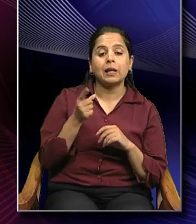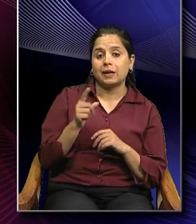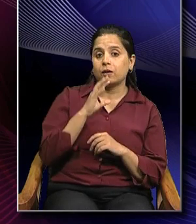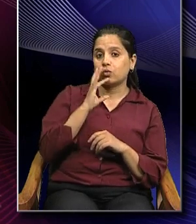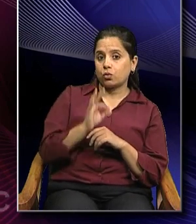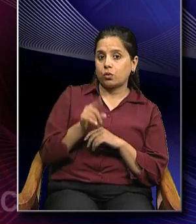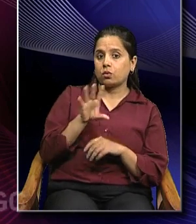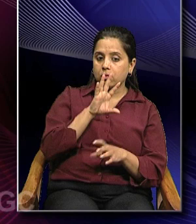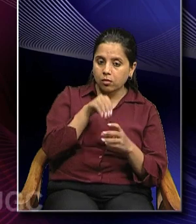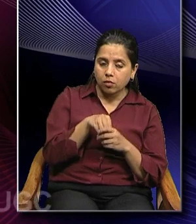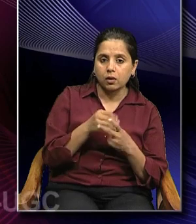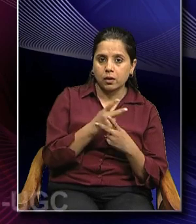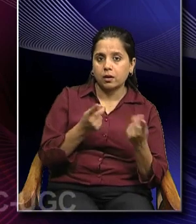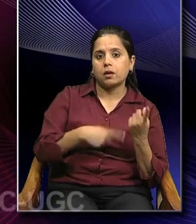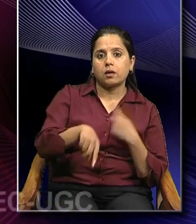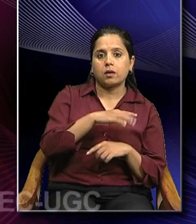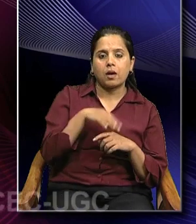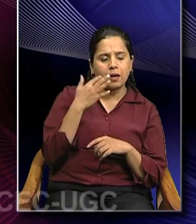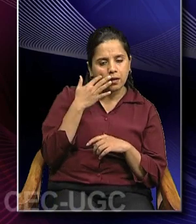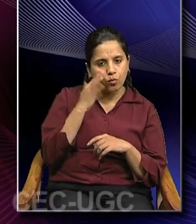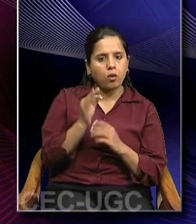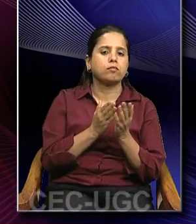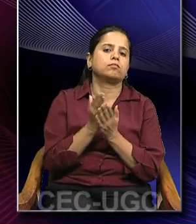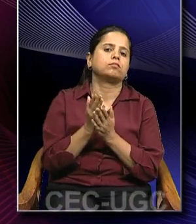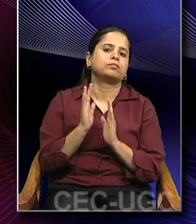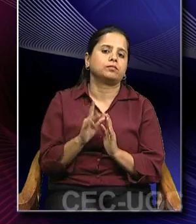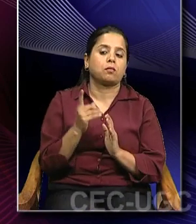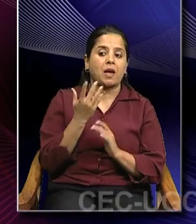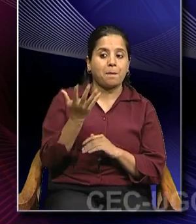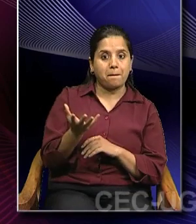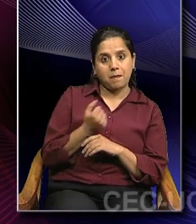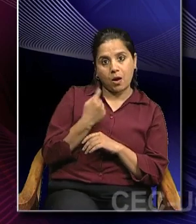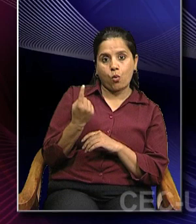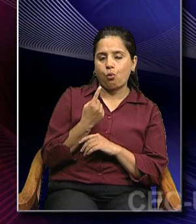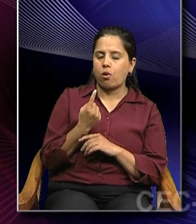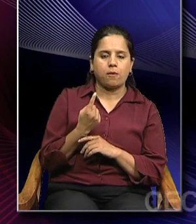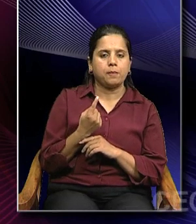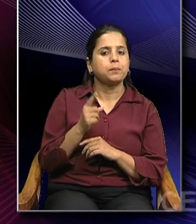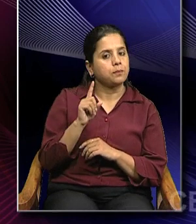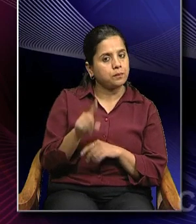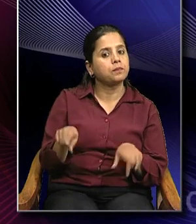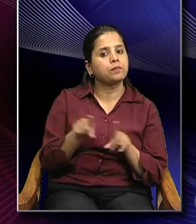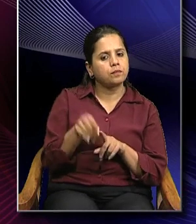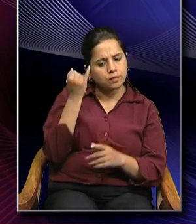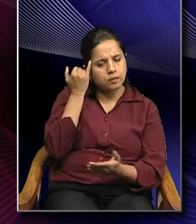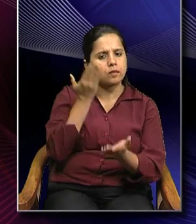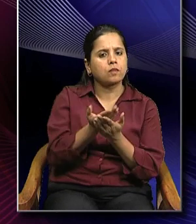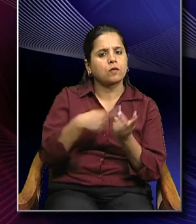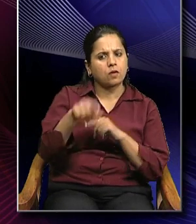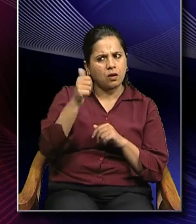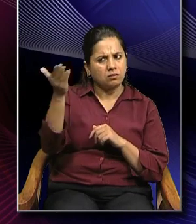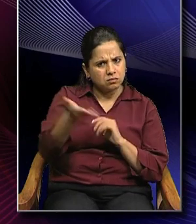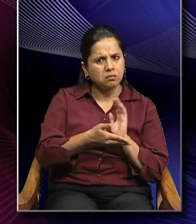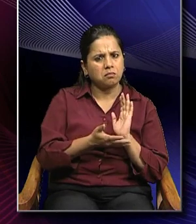actually contributing in a significant manner, not only buying the products on their own, but also recommending others to